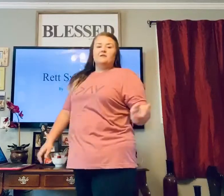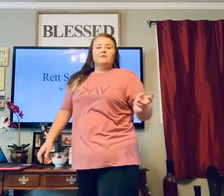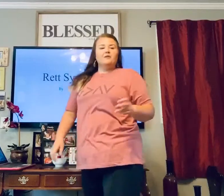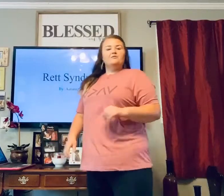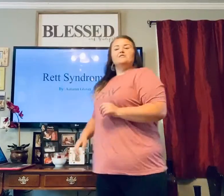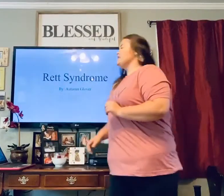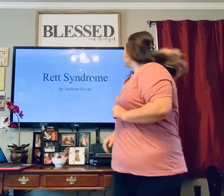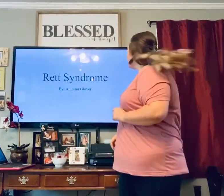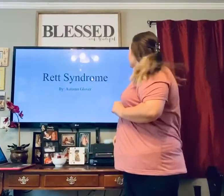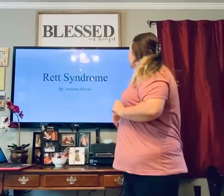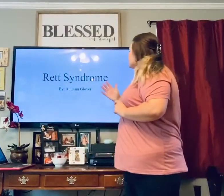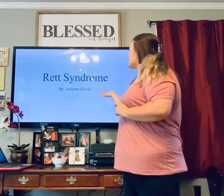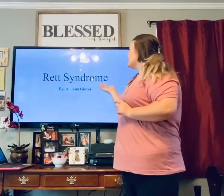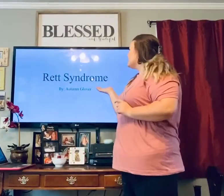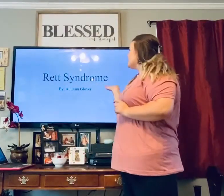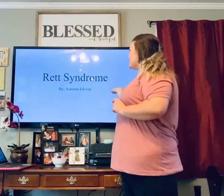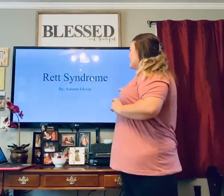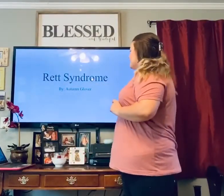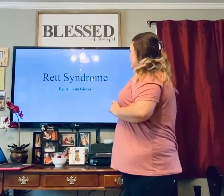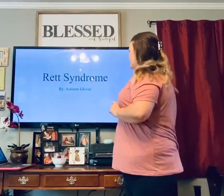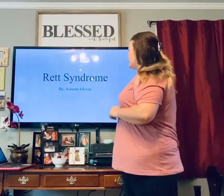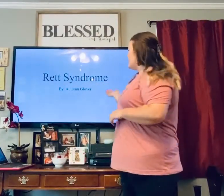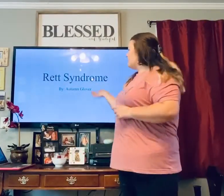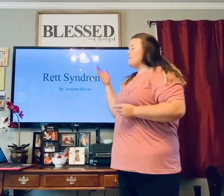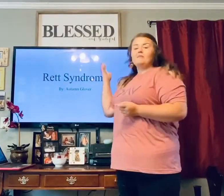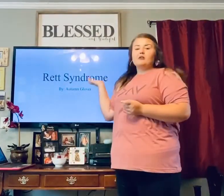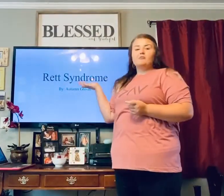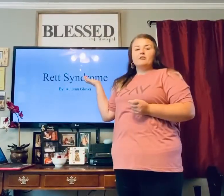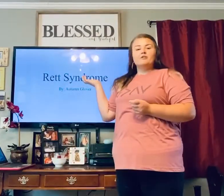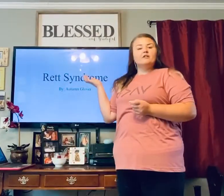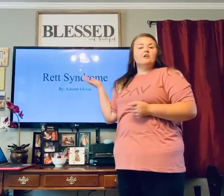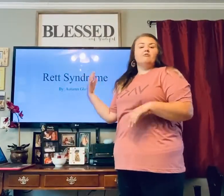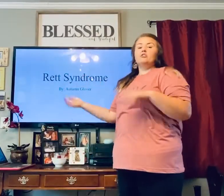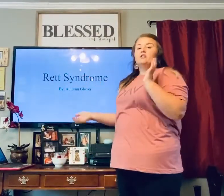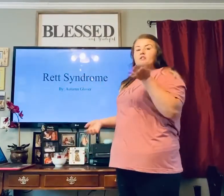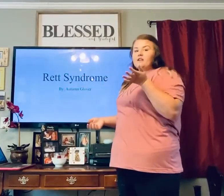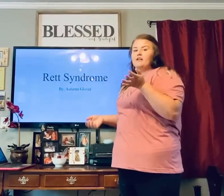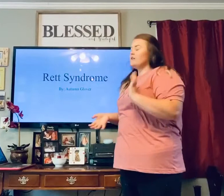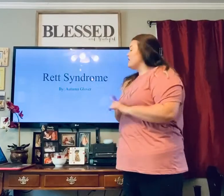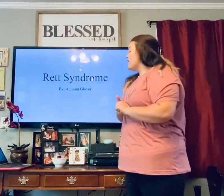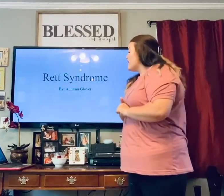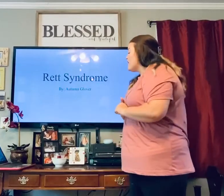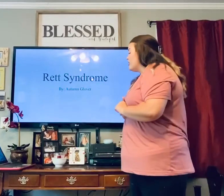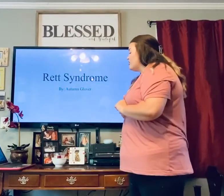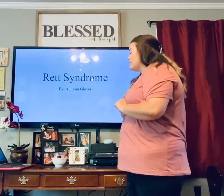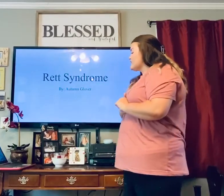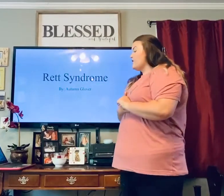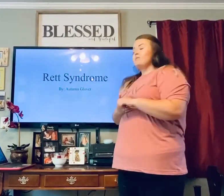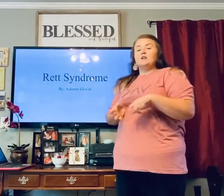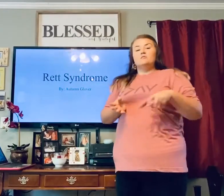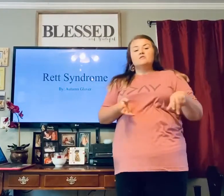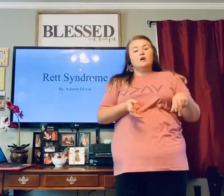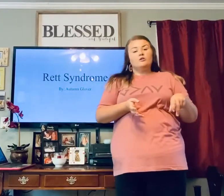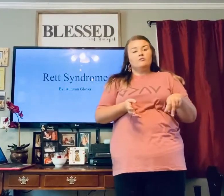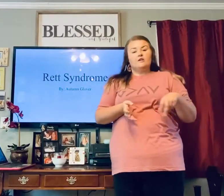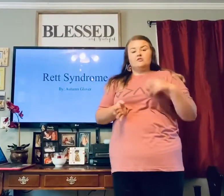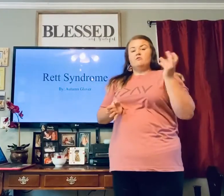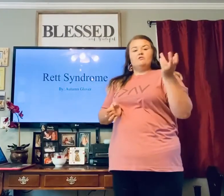Okay, so hopefully y'all can see the TV screen with my PowerPoint on it. Hopefully you can read it. So my name is Autumn, as you all